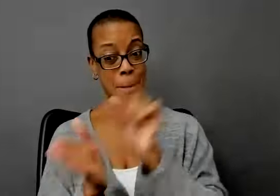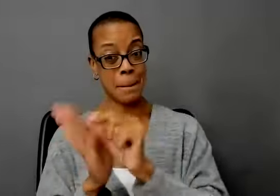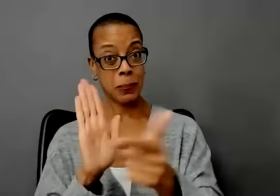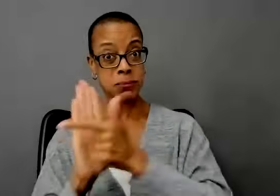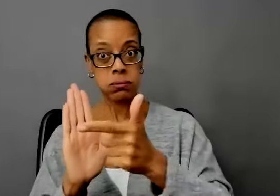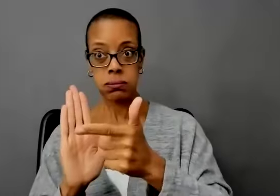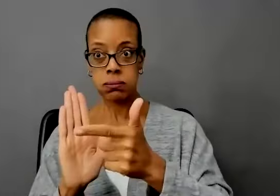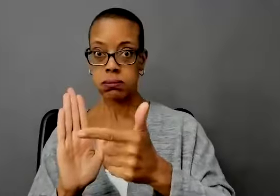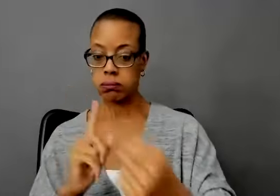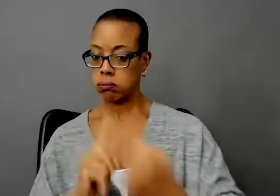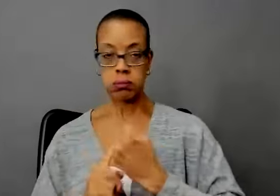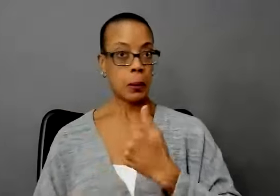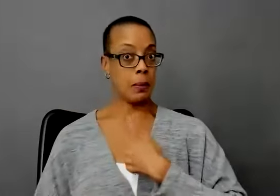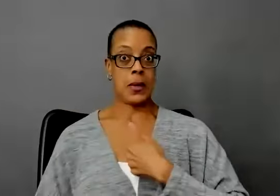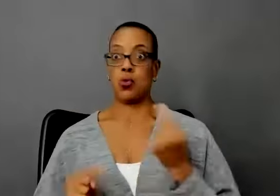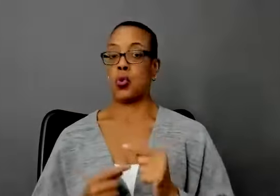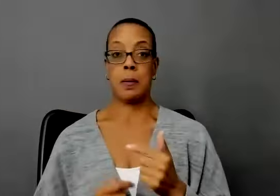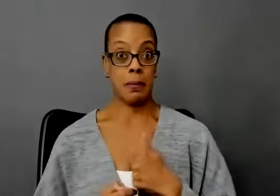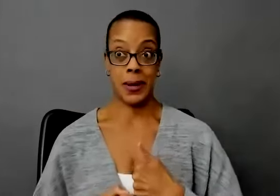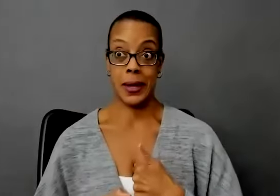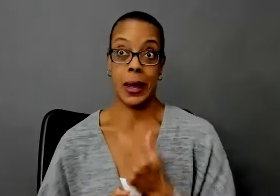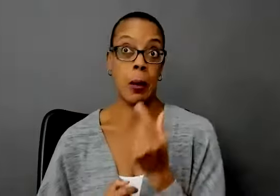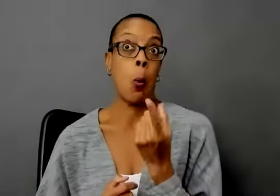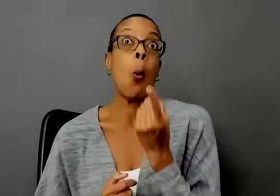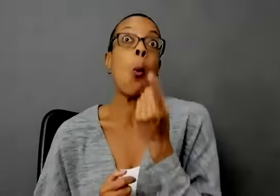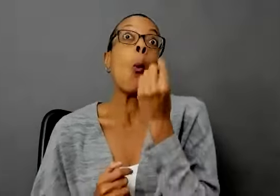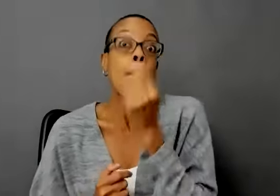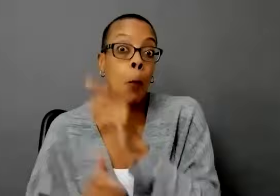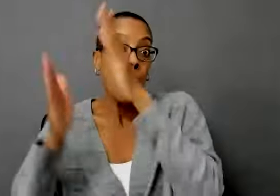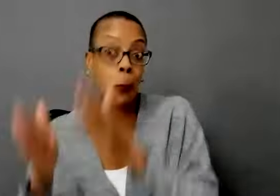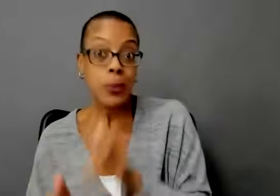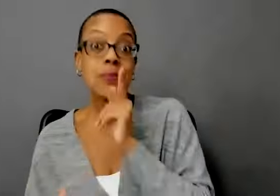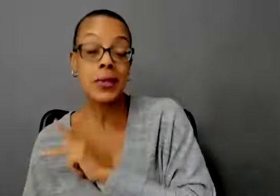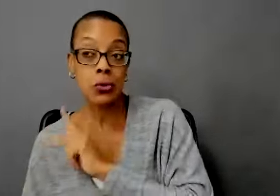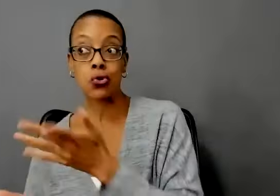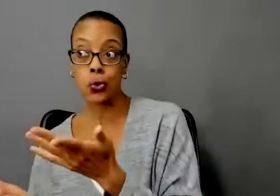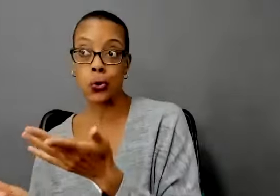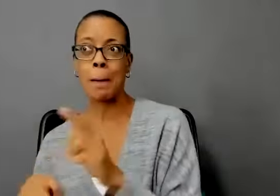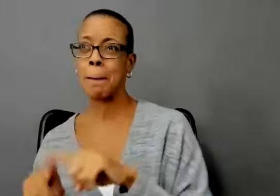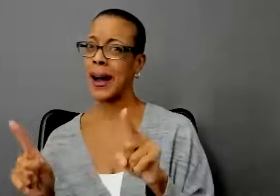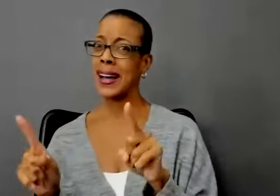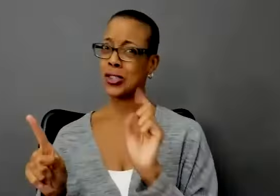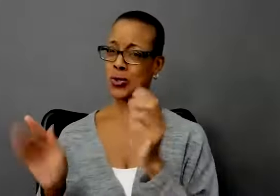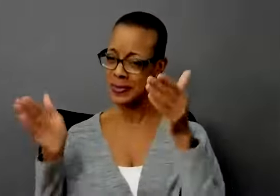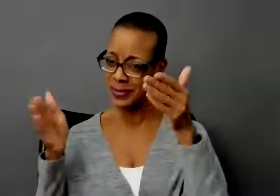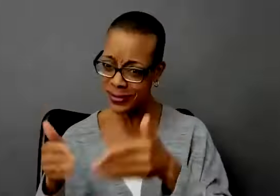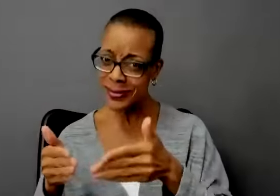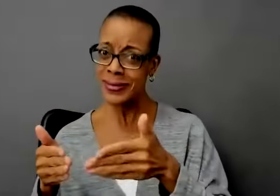at least one other person in Kitchener-Waterloo, but is this the issue to focus on when there are so many things that are part of the